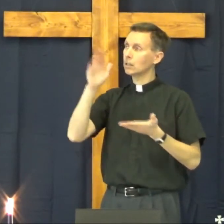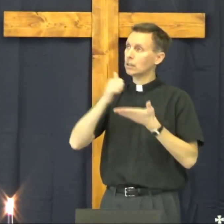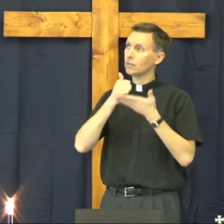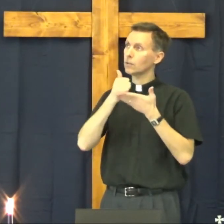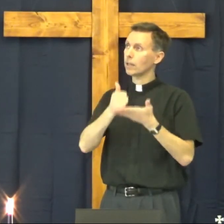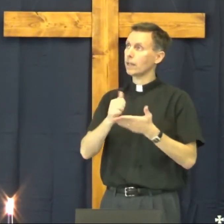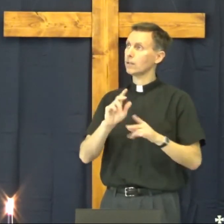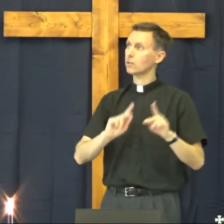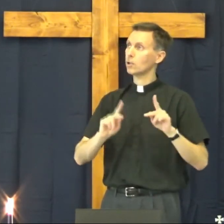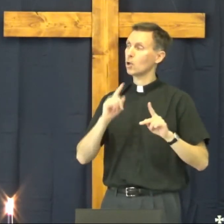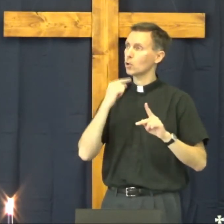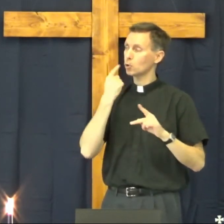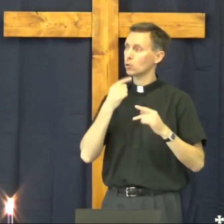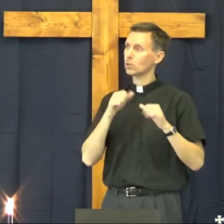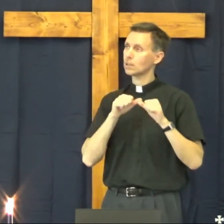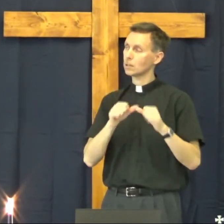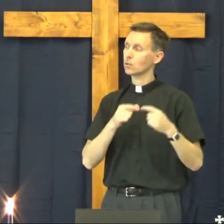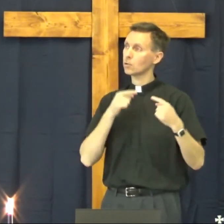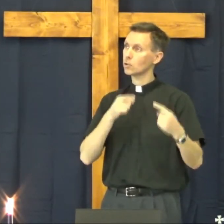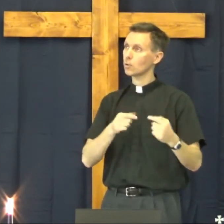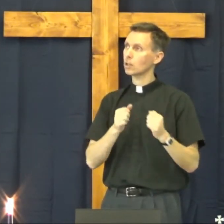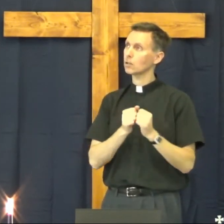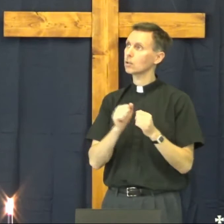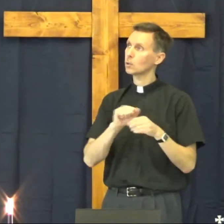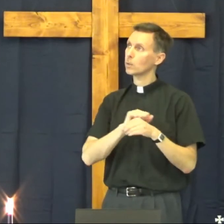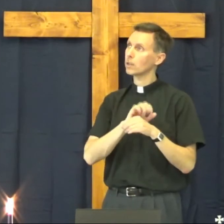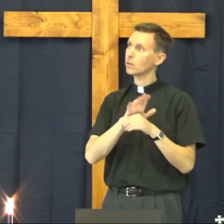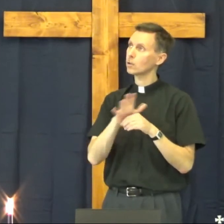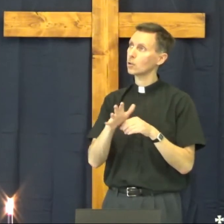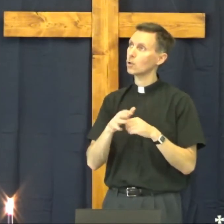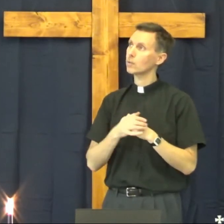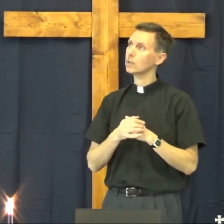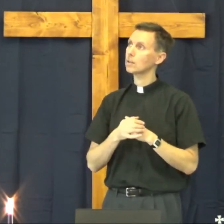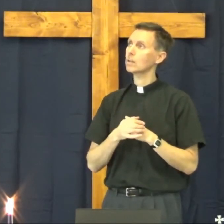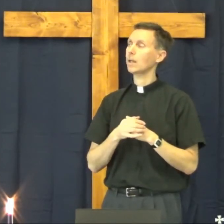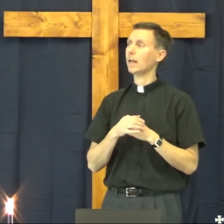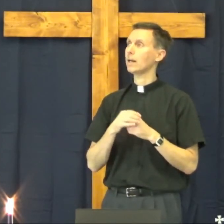Give your aid to those who continue to struggle with COVID as